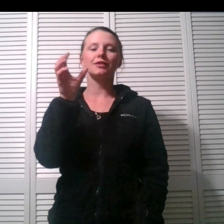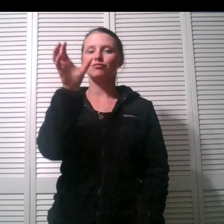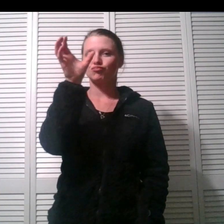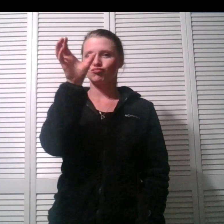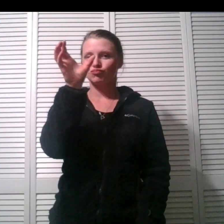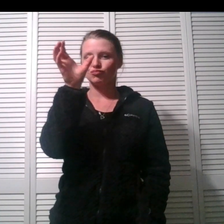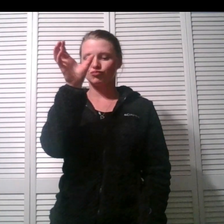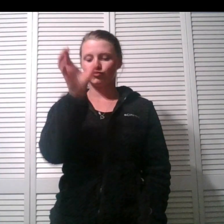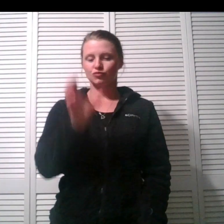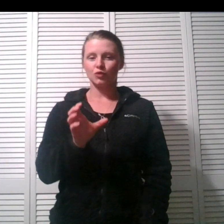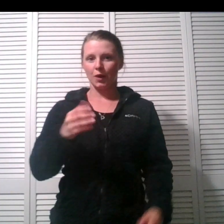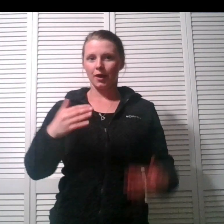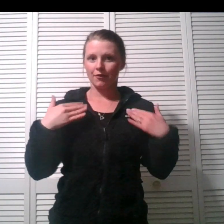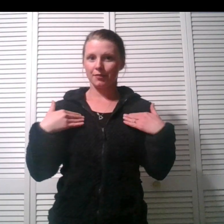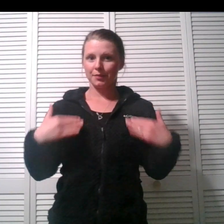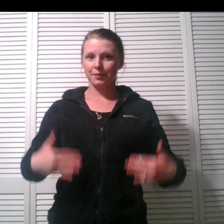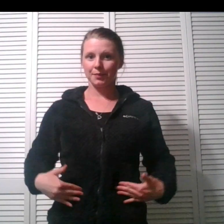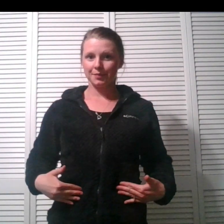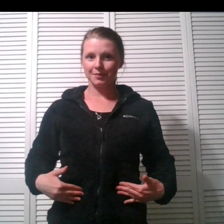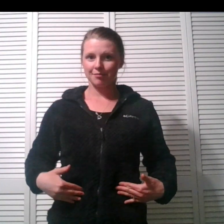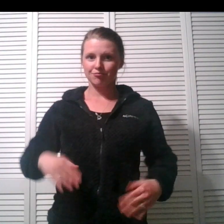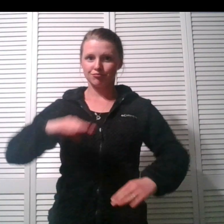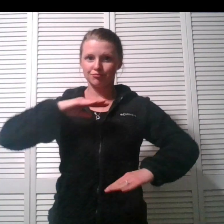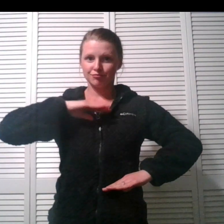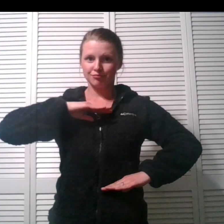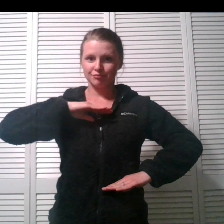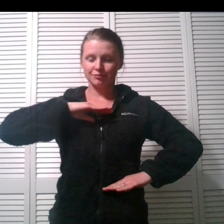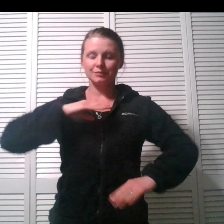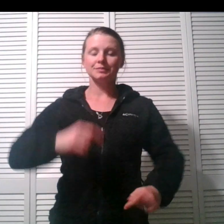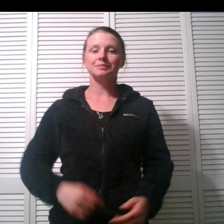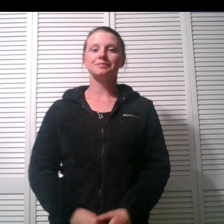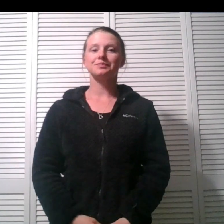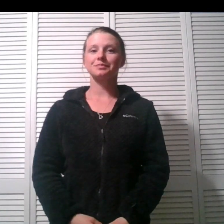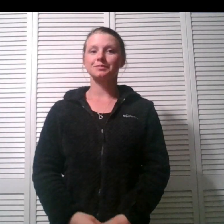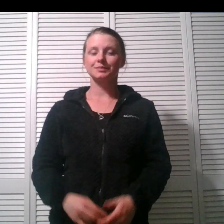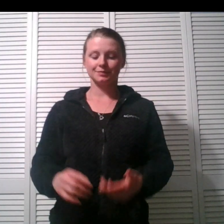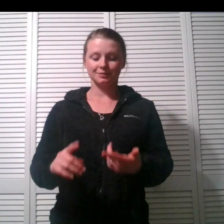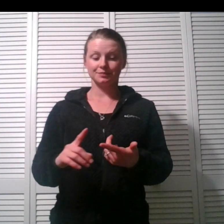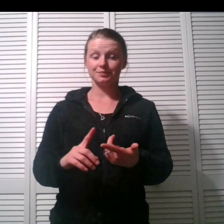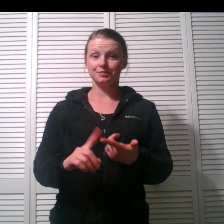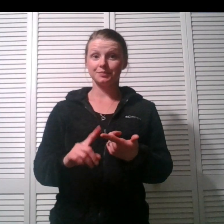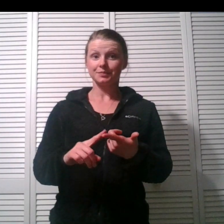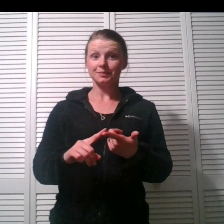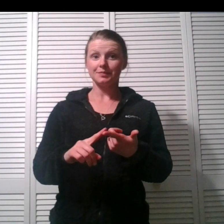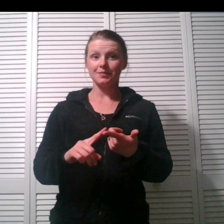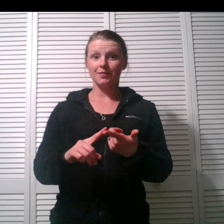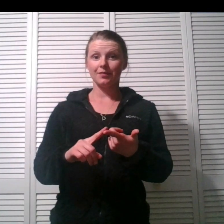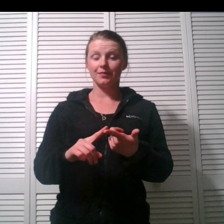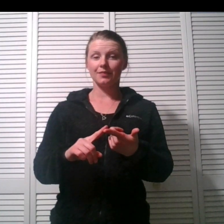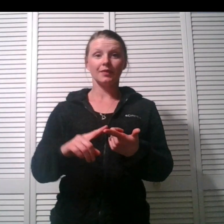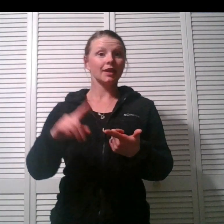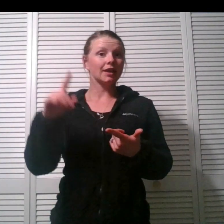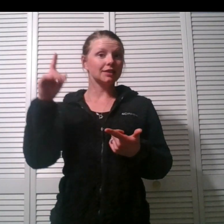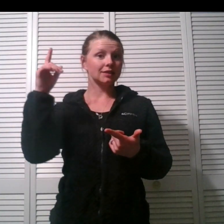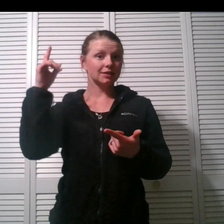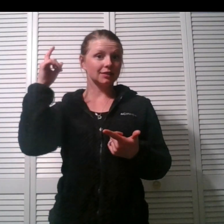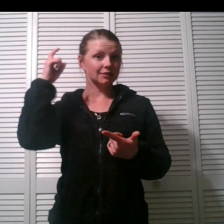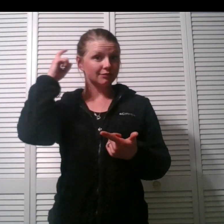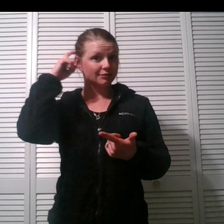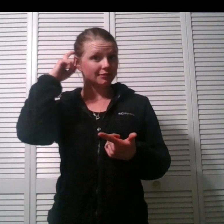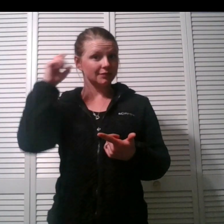This section of the skeletal system consists of the skull, vertebral